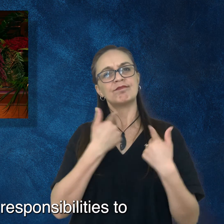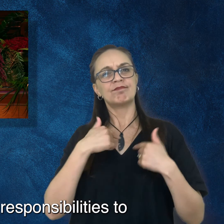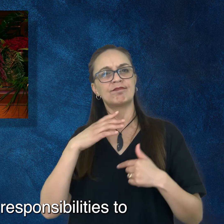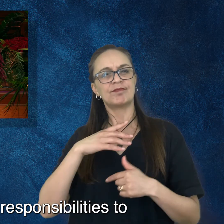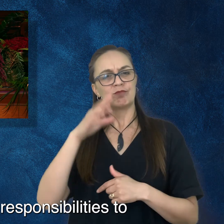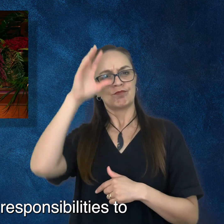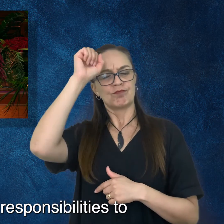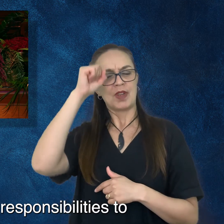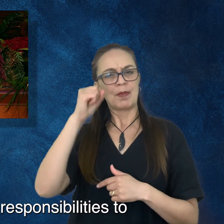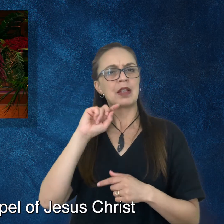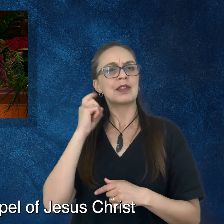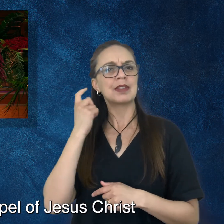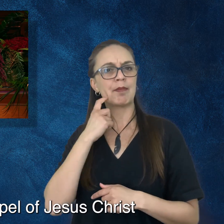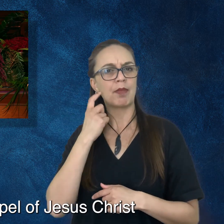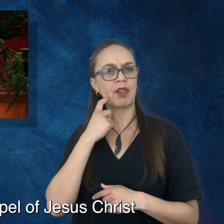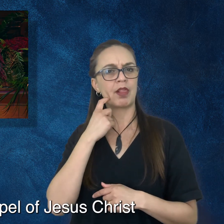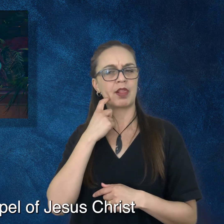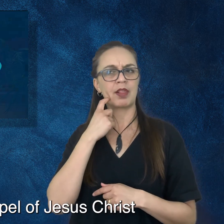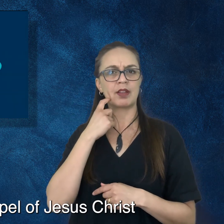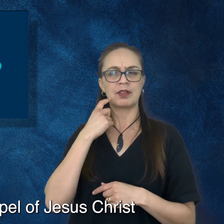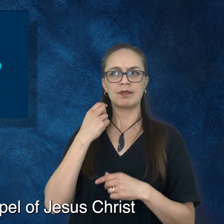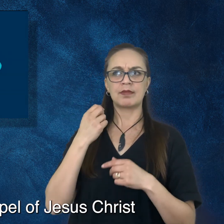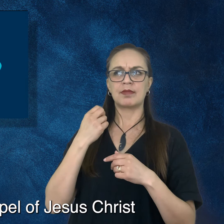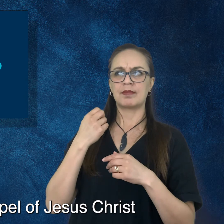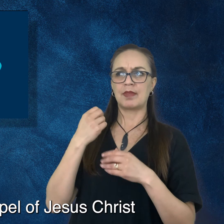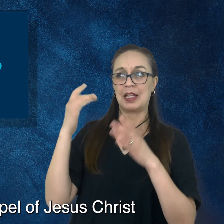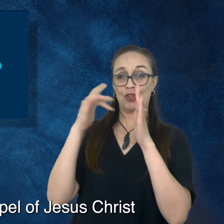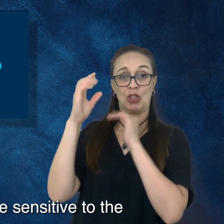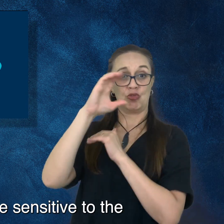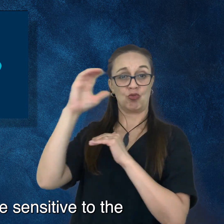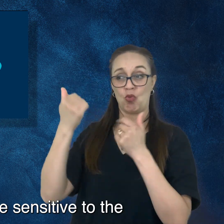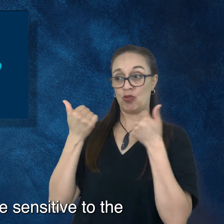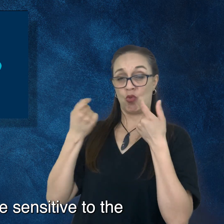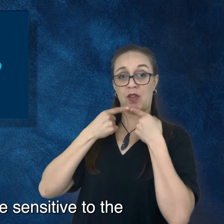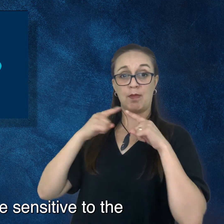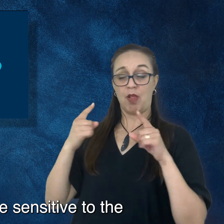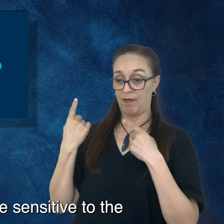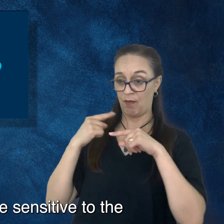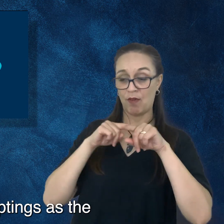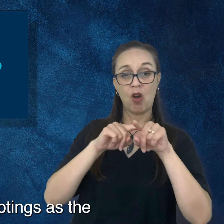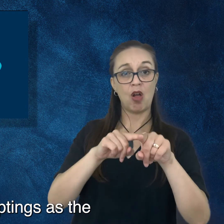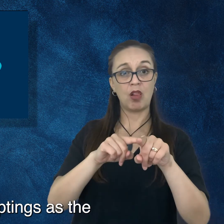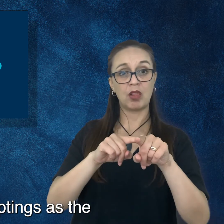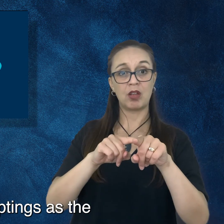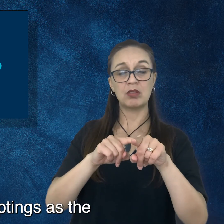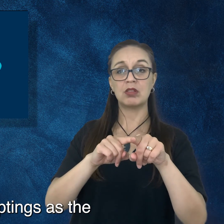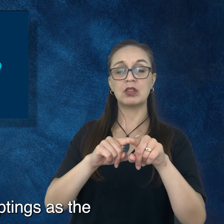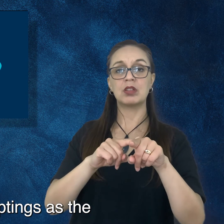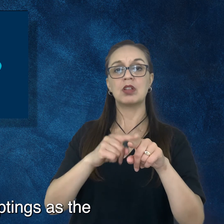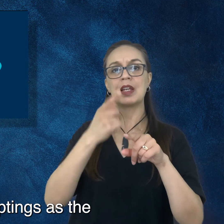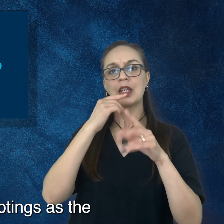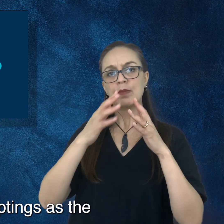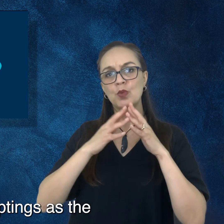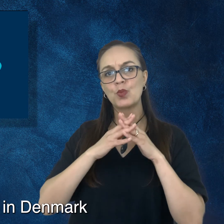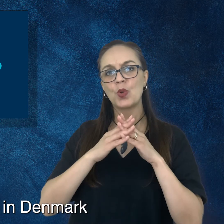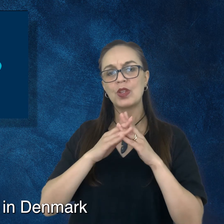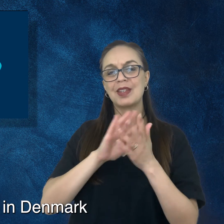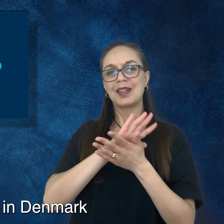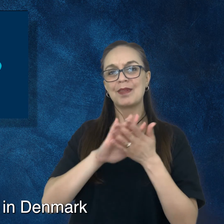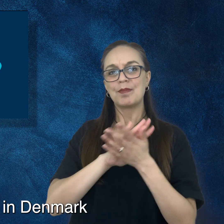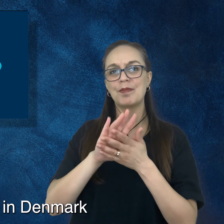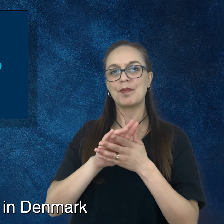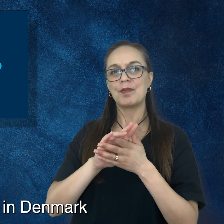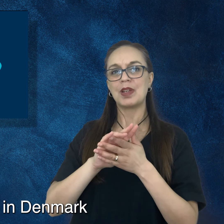responsibilities to live the gospel of Jesus Christ, so as to be sensitive to the promptings, as did